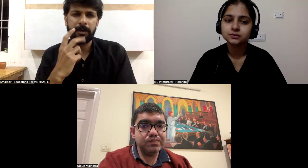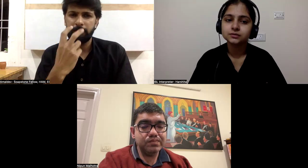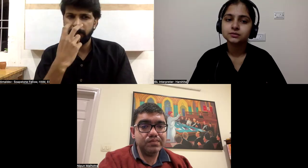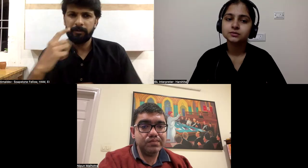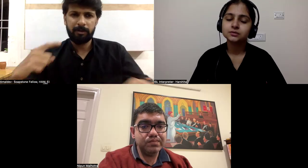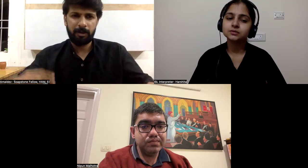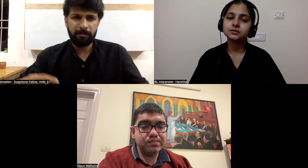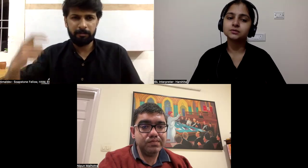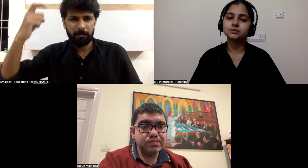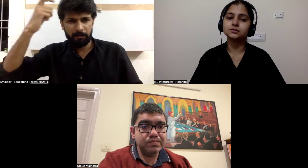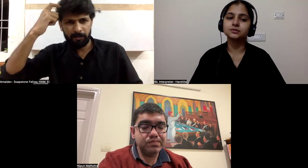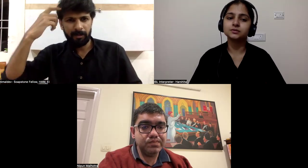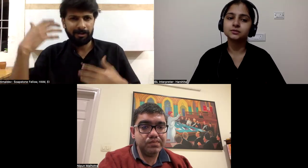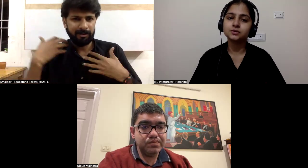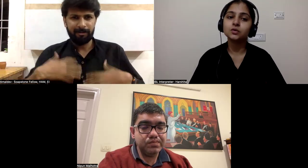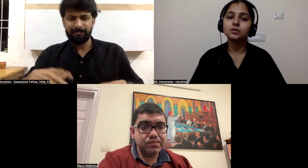So, do you think,